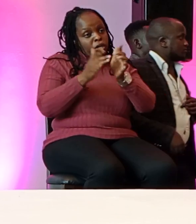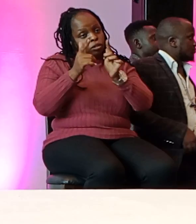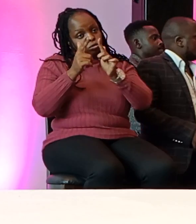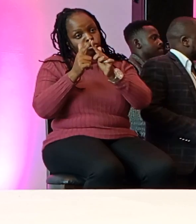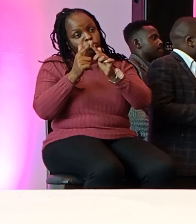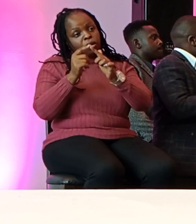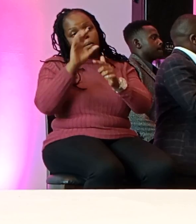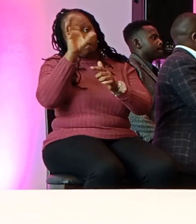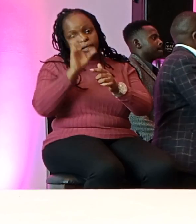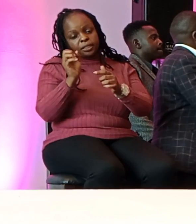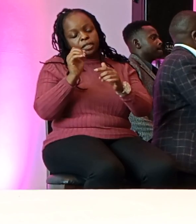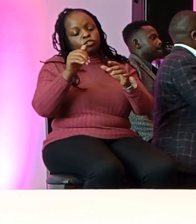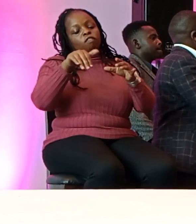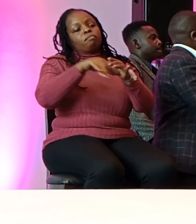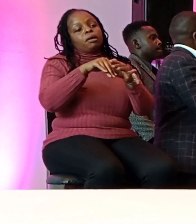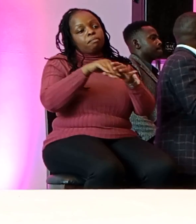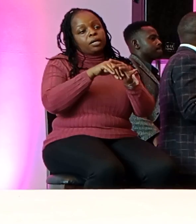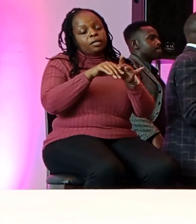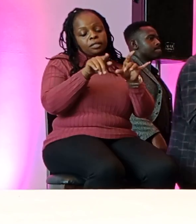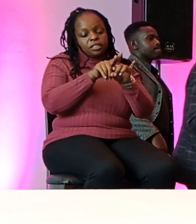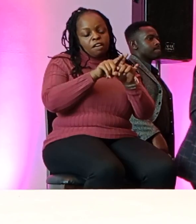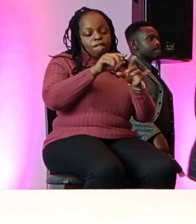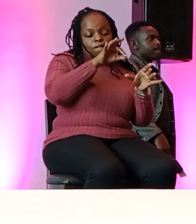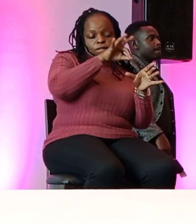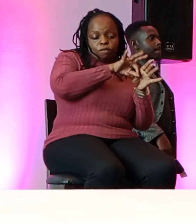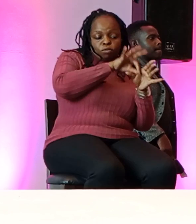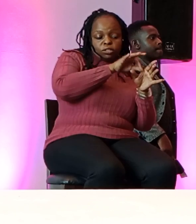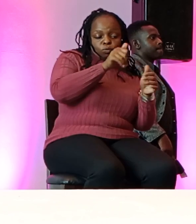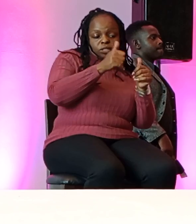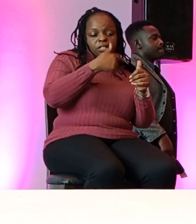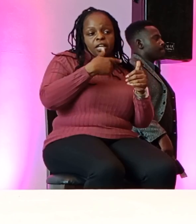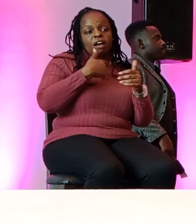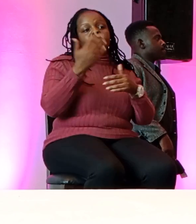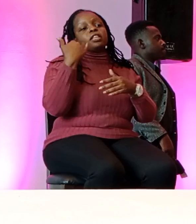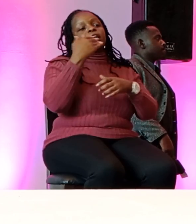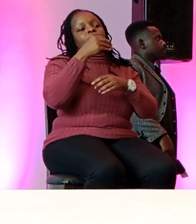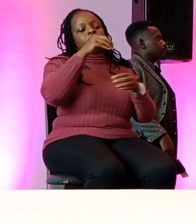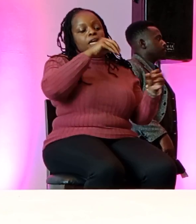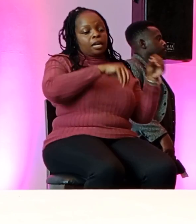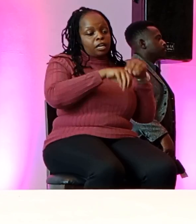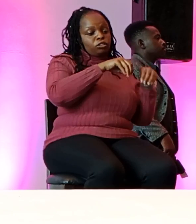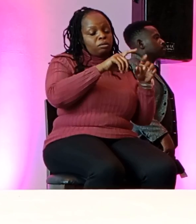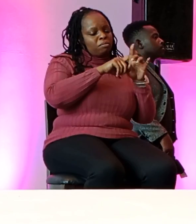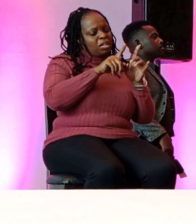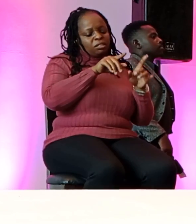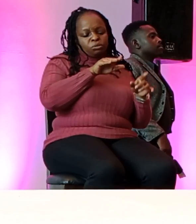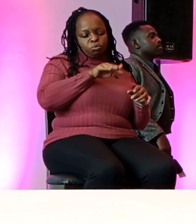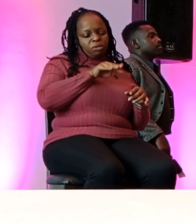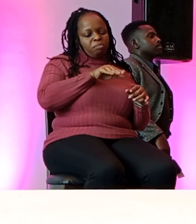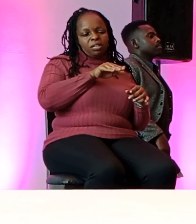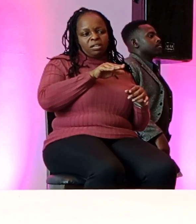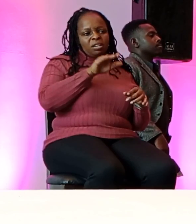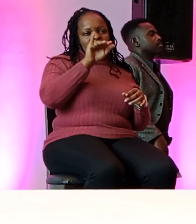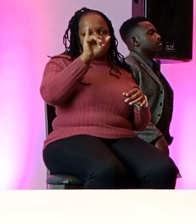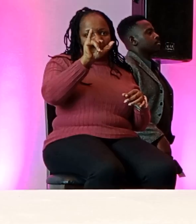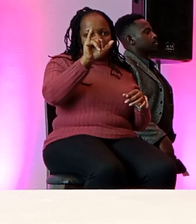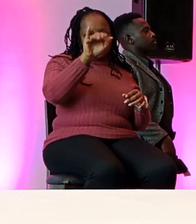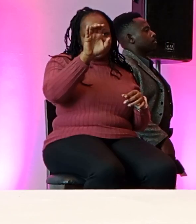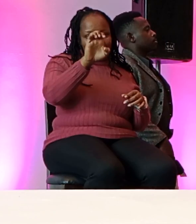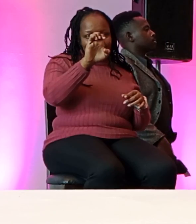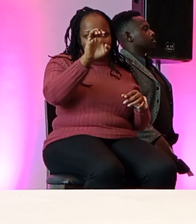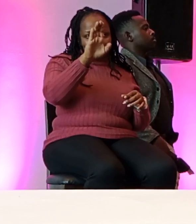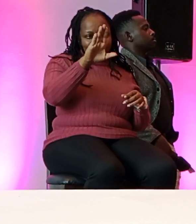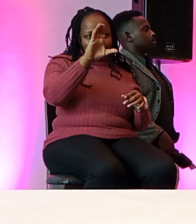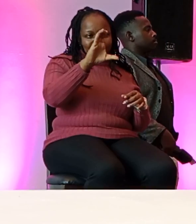their membership and of the votes they got in the last election. When it comes to women, IEBC cannot do the